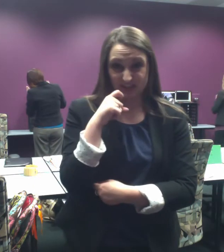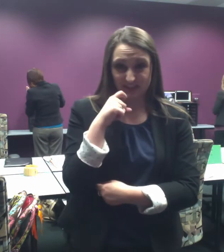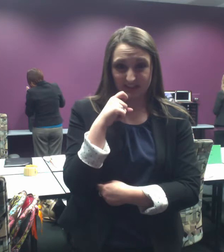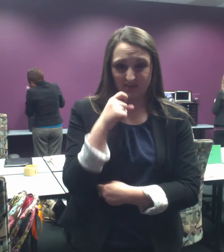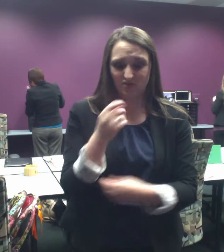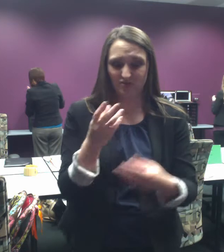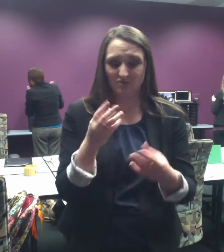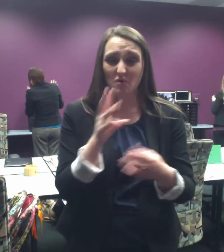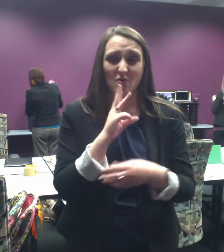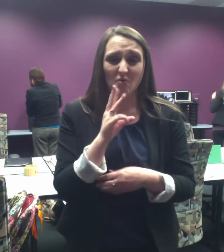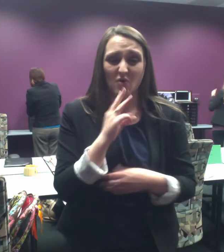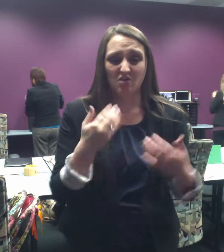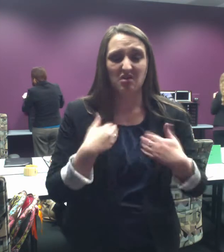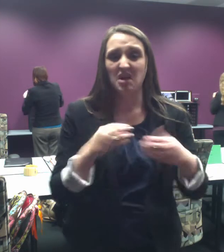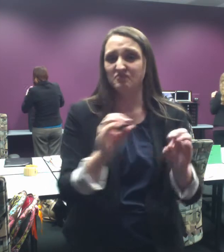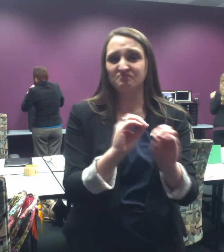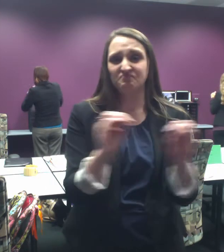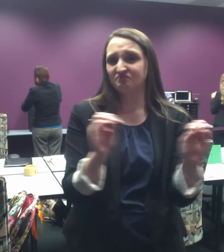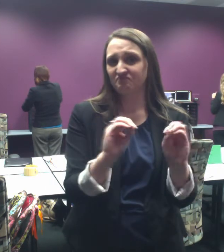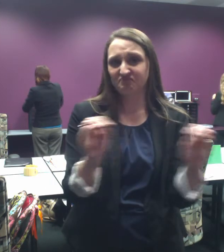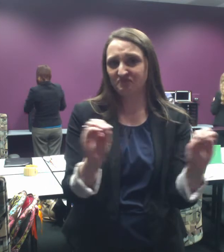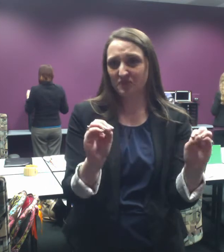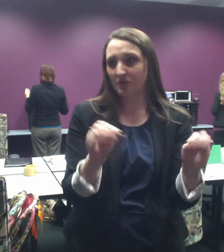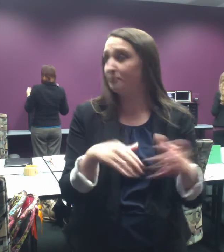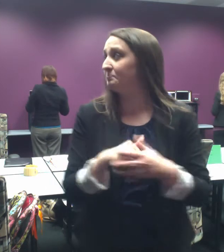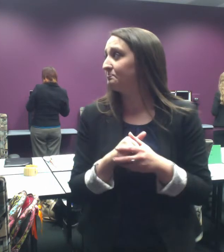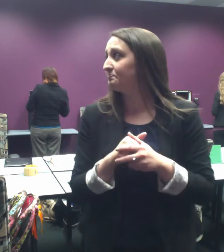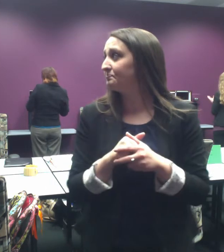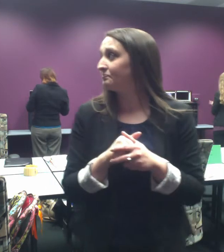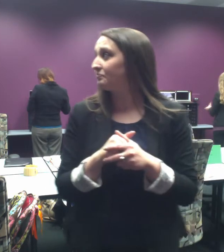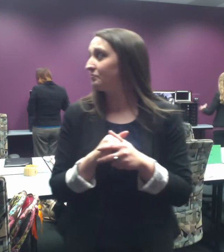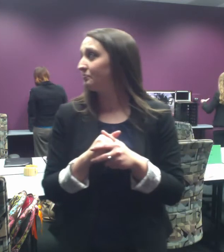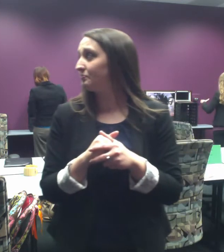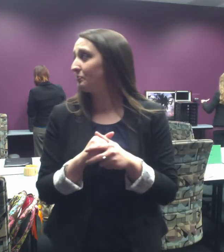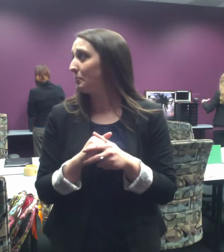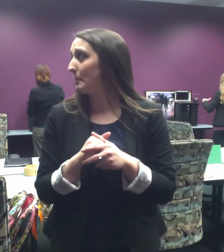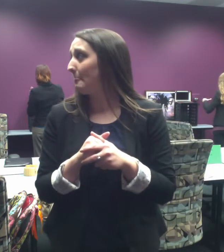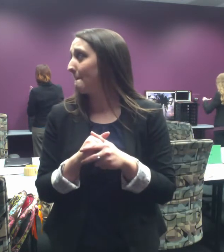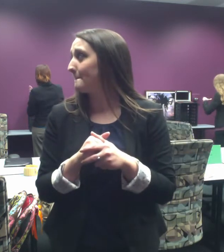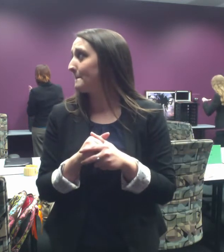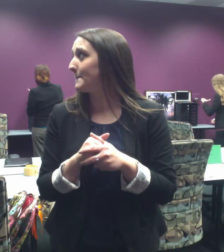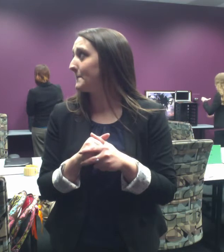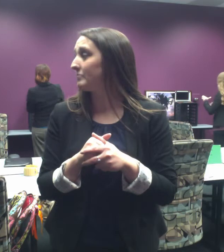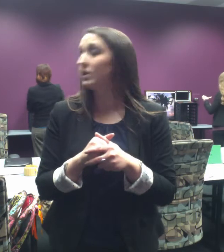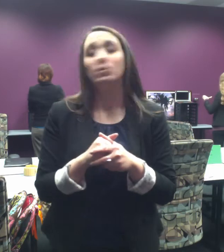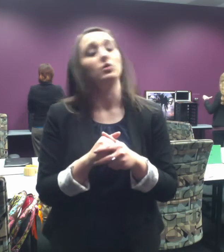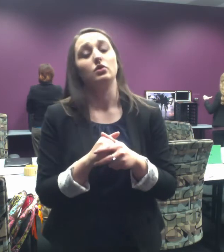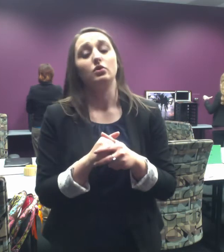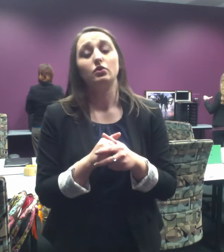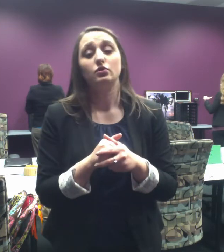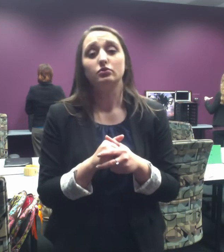Okay. Submerge it to a point where if I tried to mop up a spill or something with this, that it wouldn't